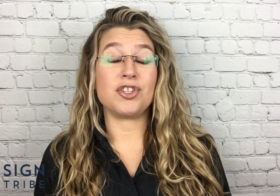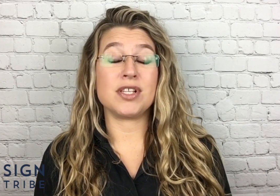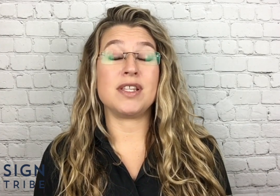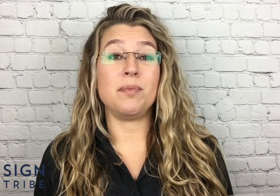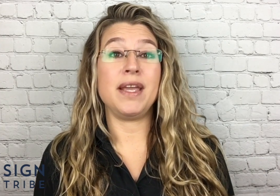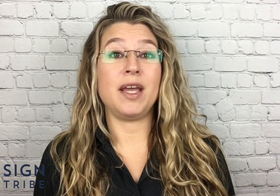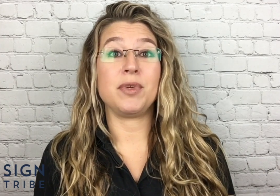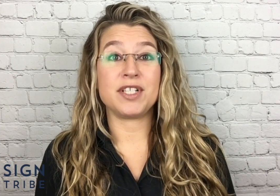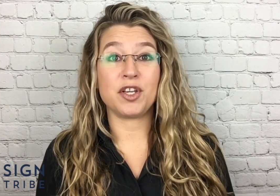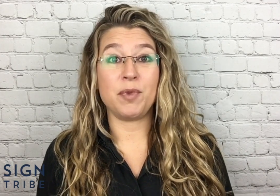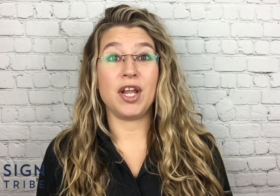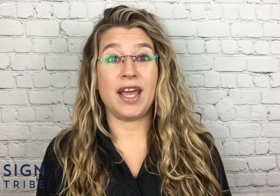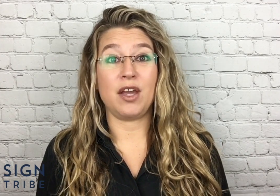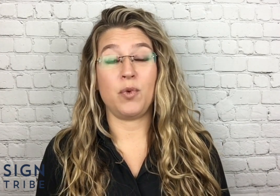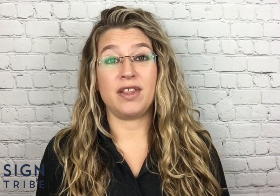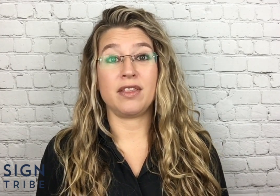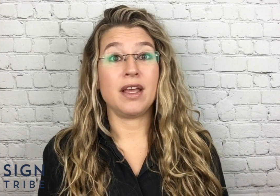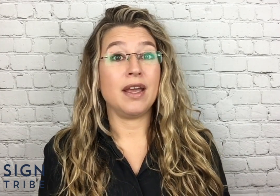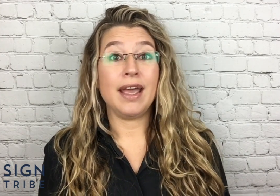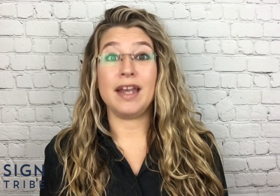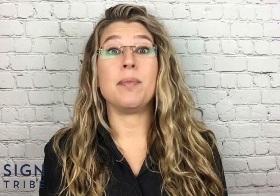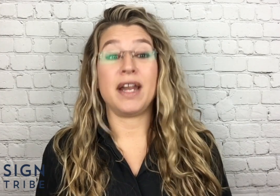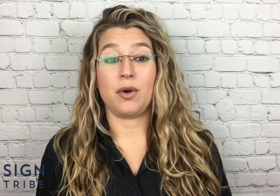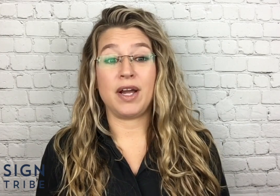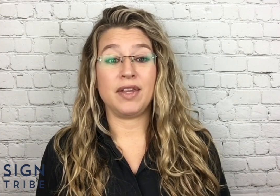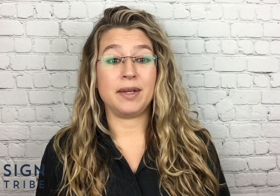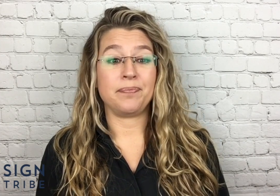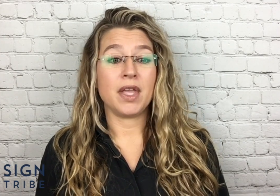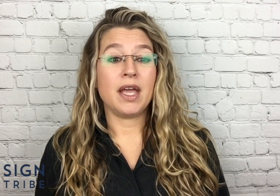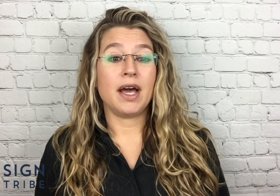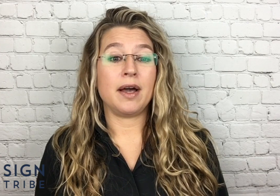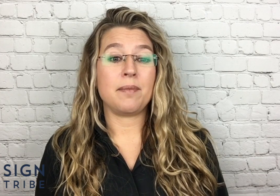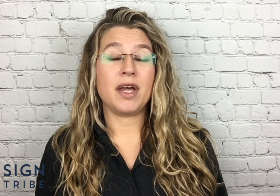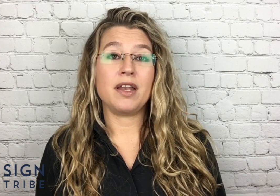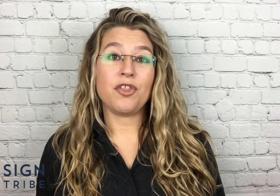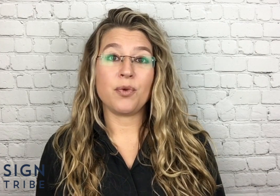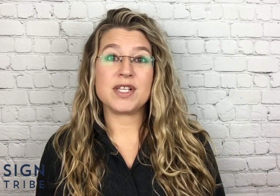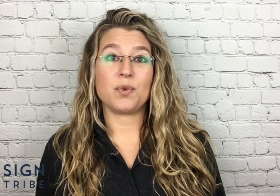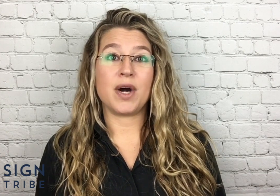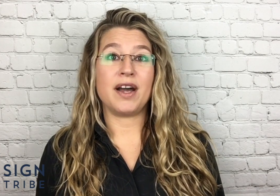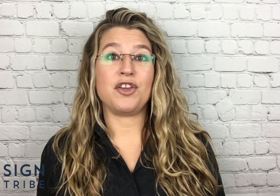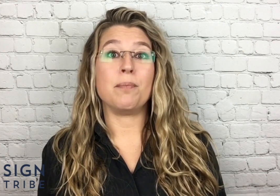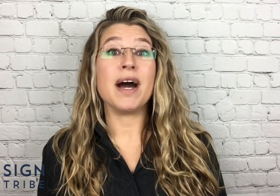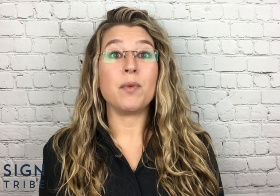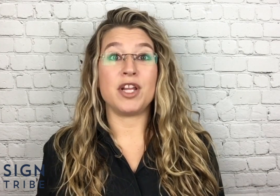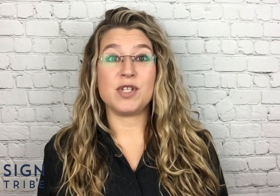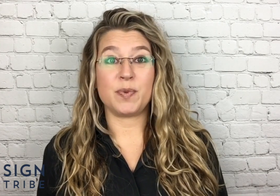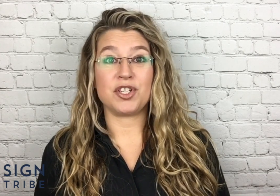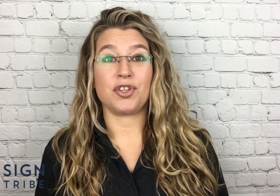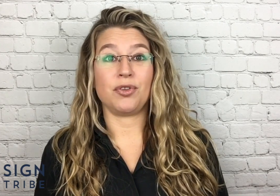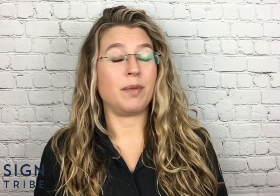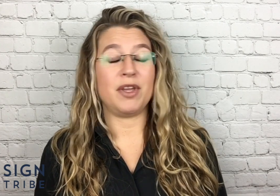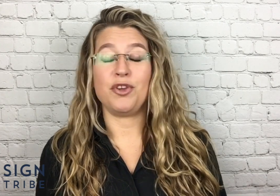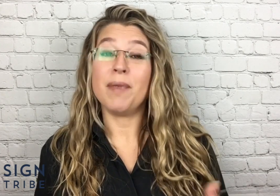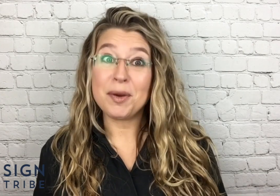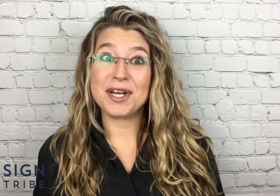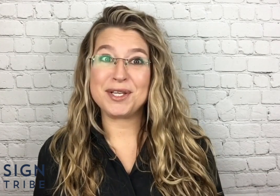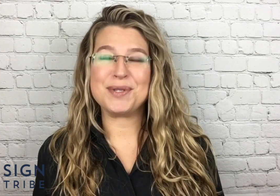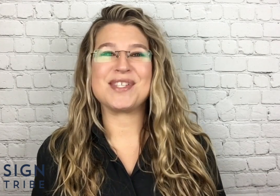them being able to communicate with anybody around them. Another reason why you might want to use you might want to use sign